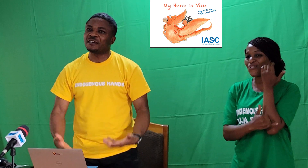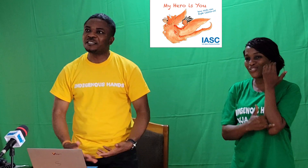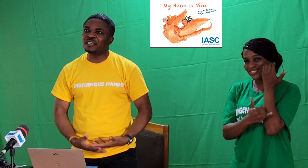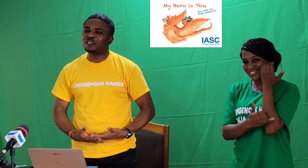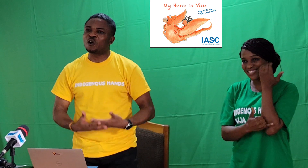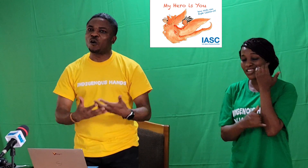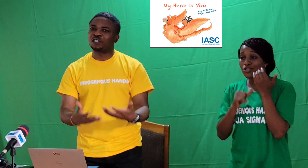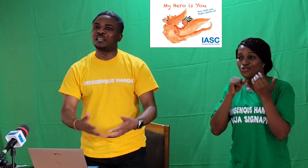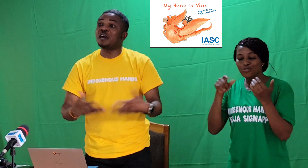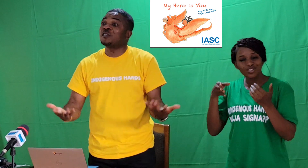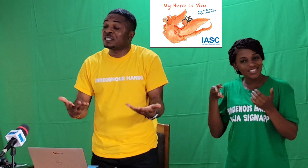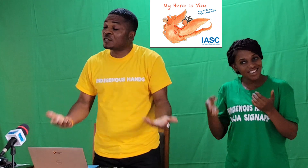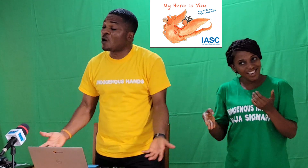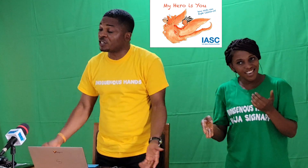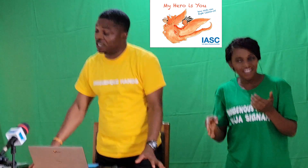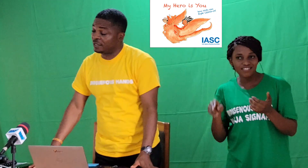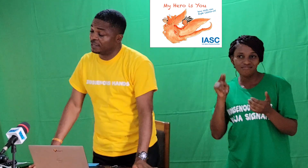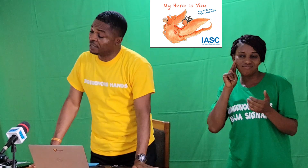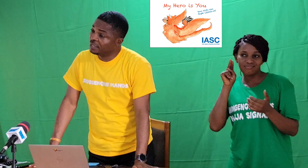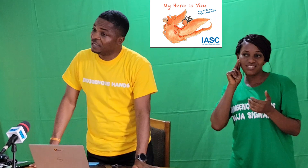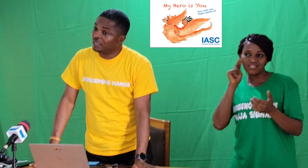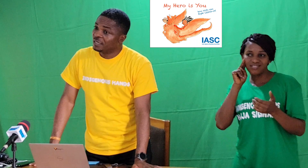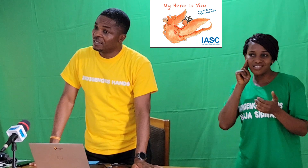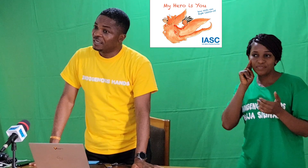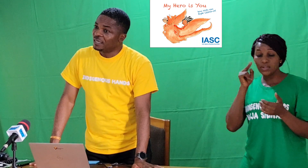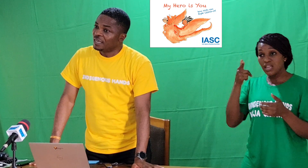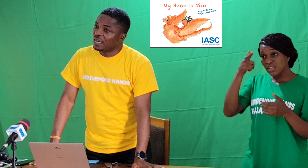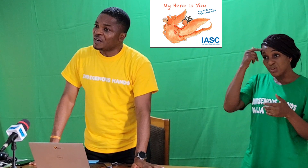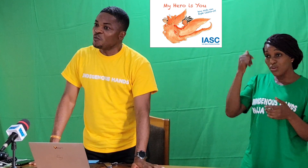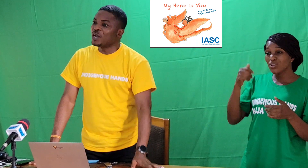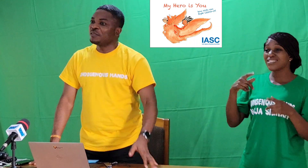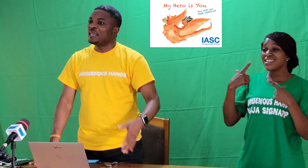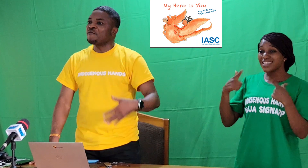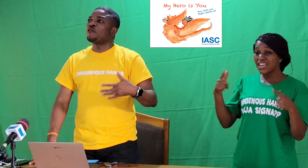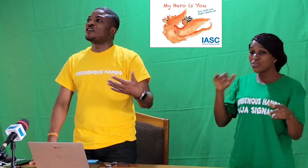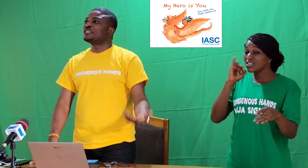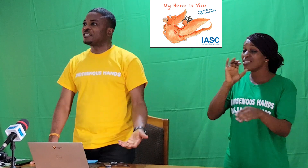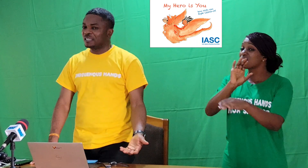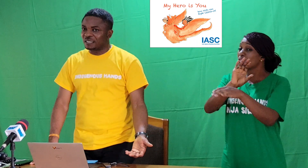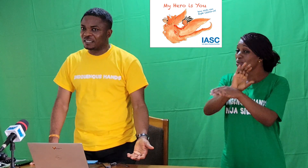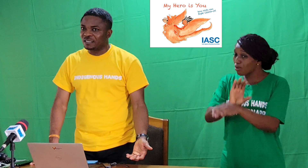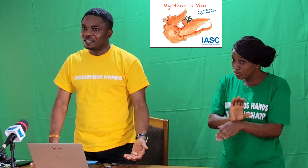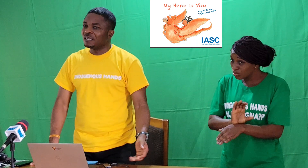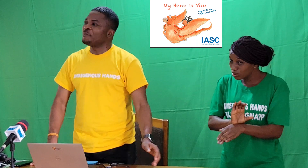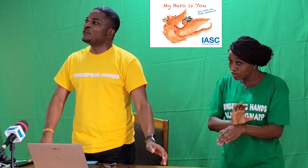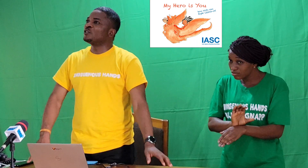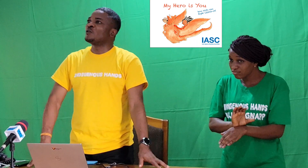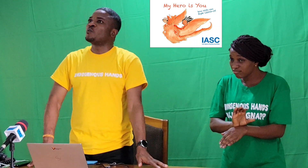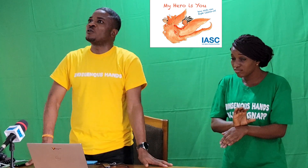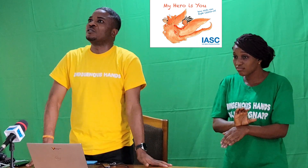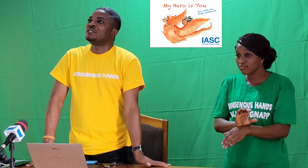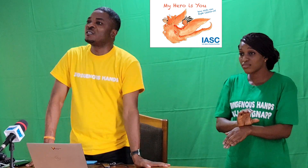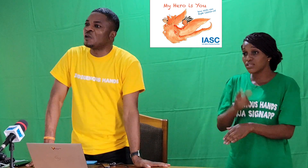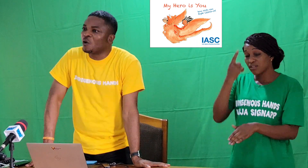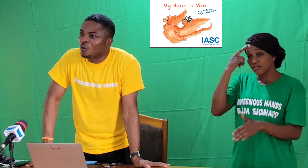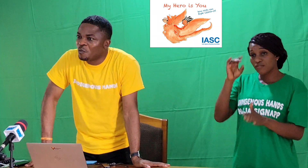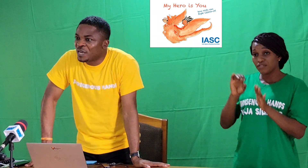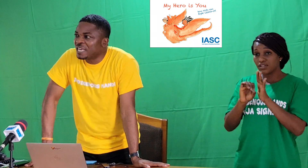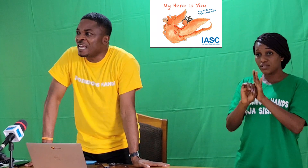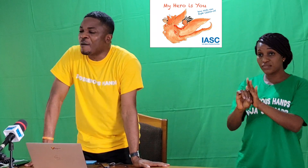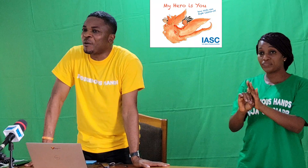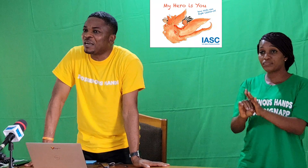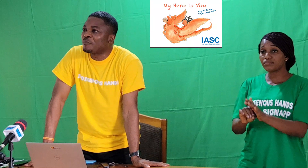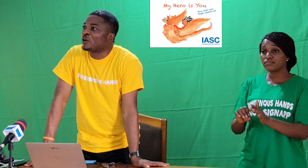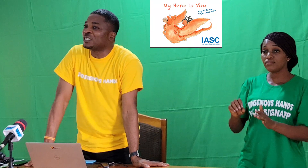language carries its culture. Language is culture. And when they, for instance, let me use the word snow.